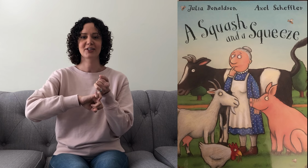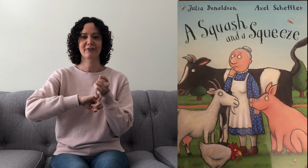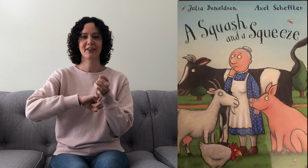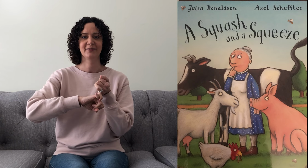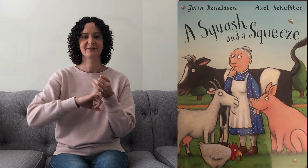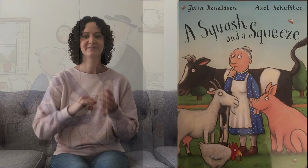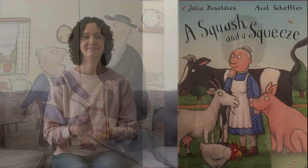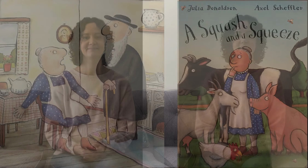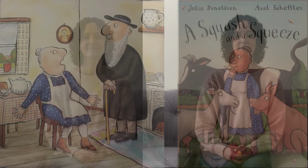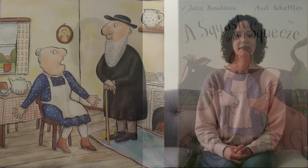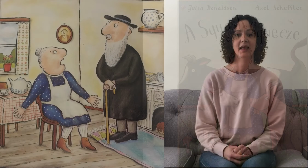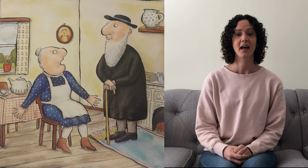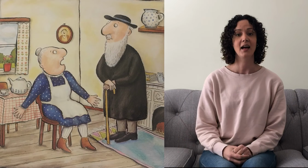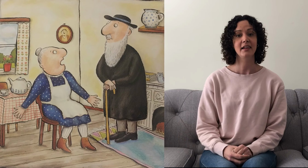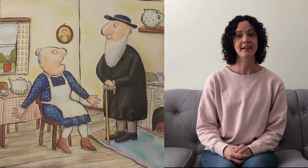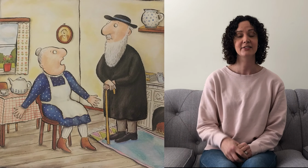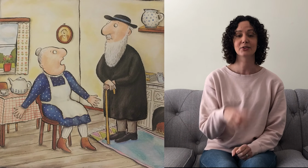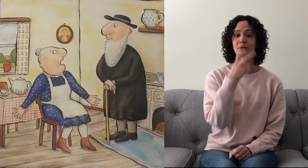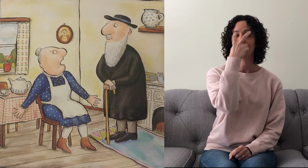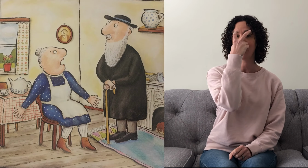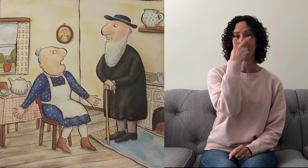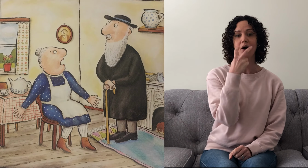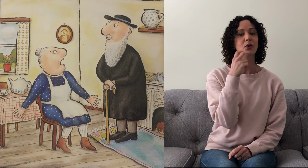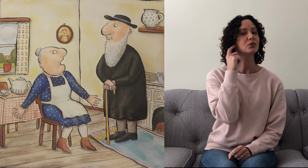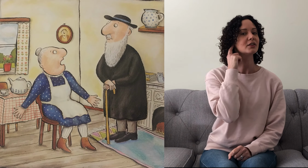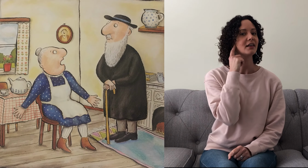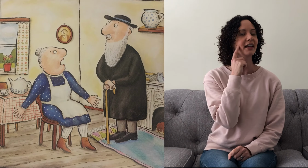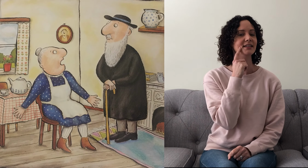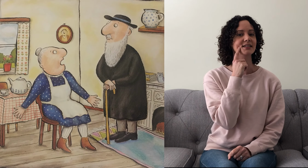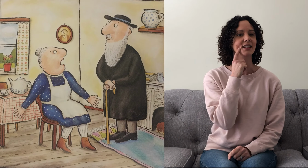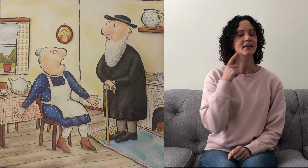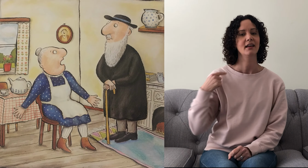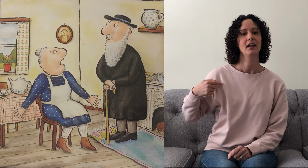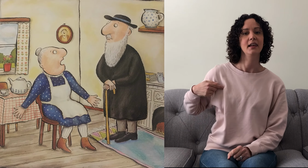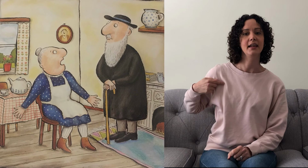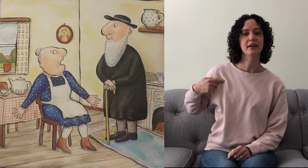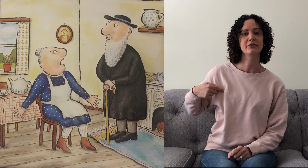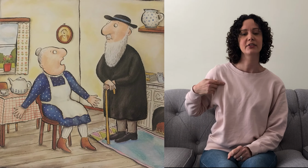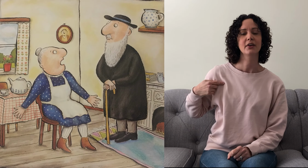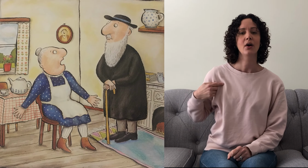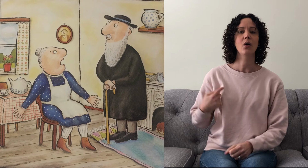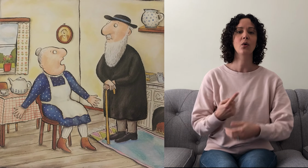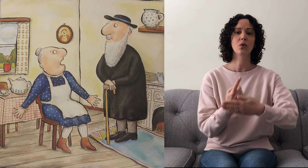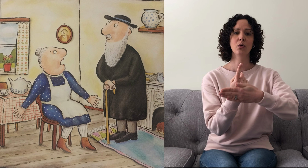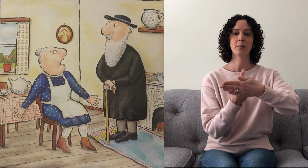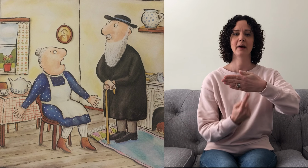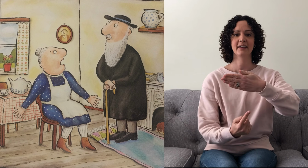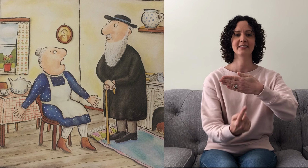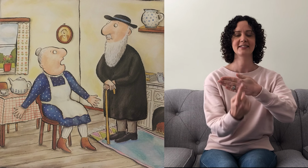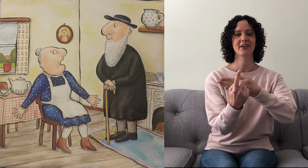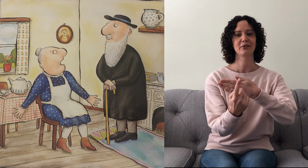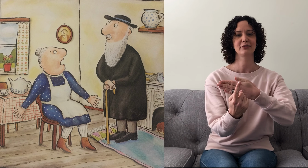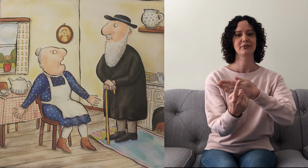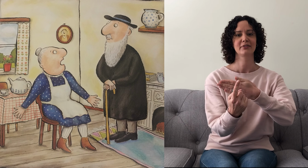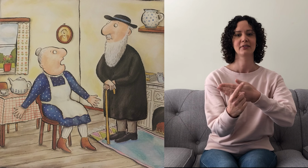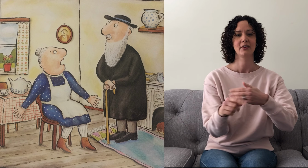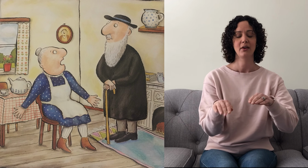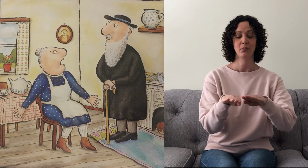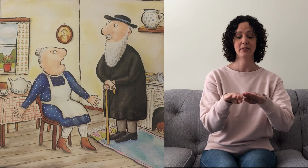Axel Scheffler. A little old lady lived all by